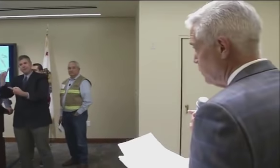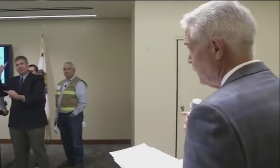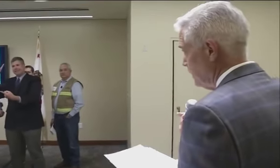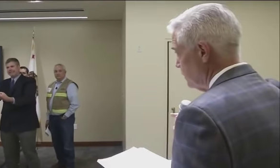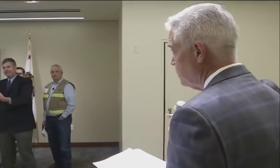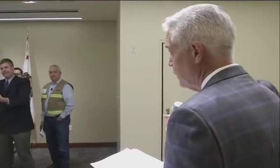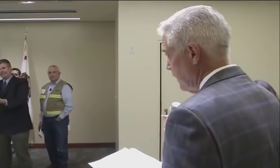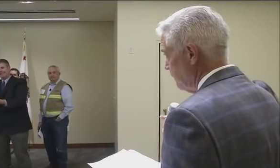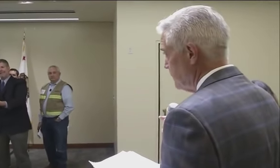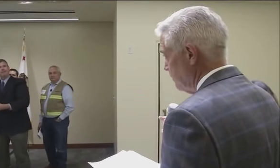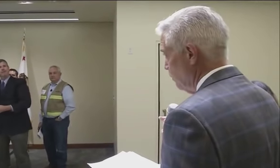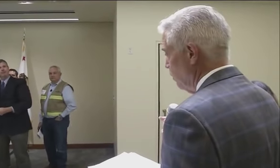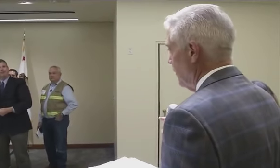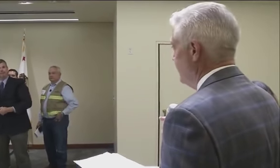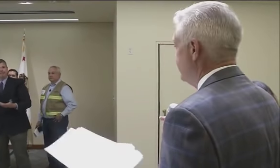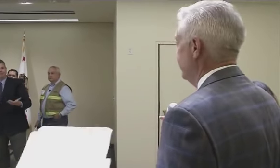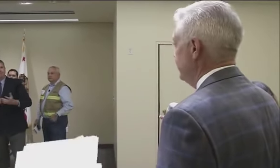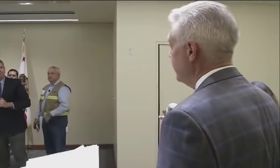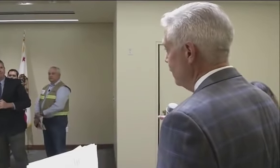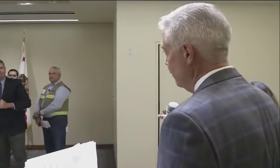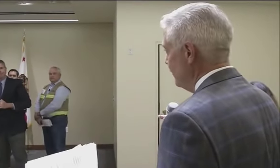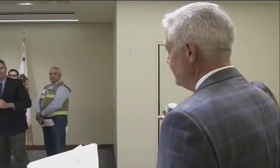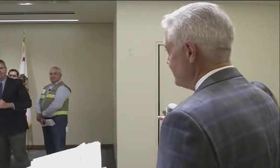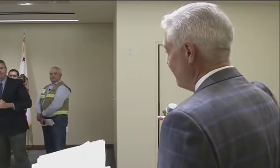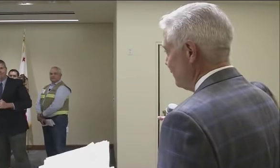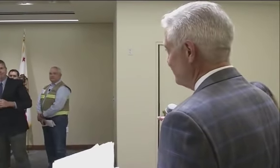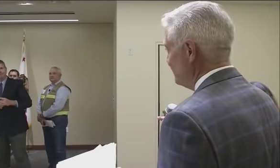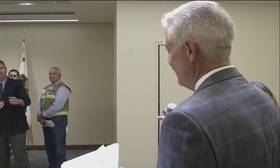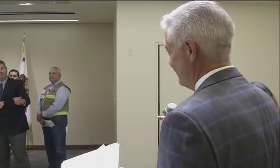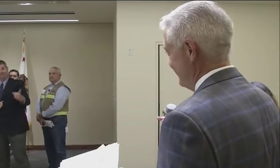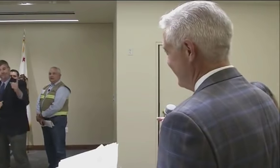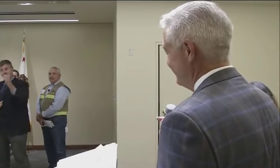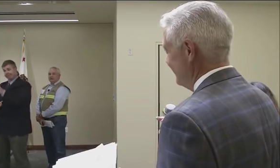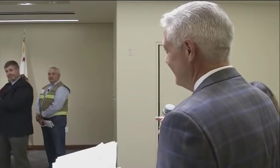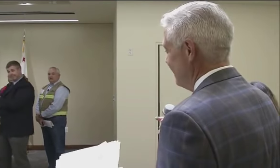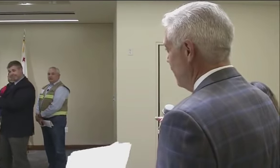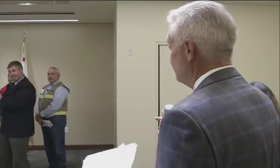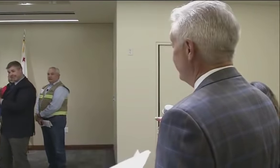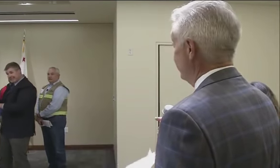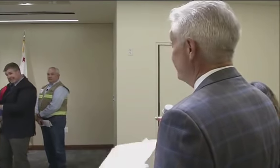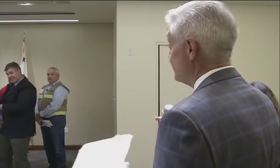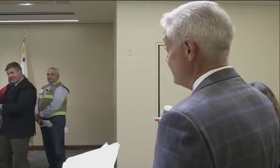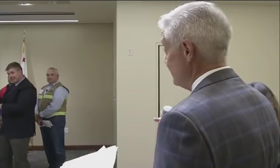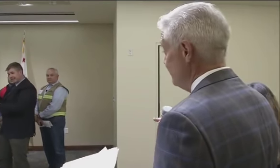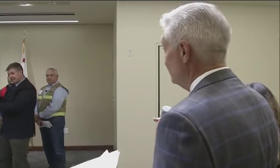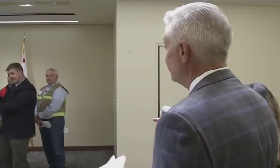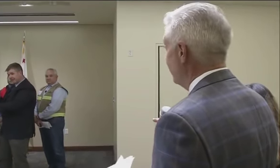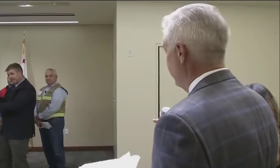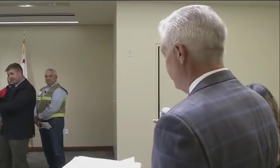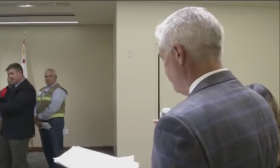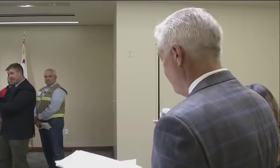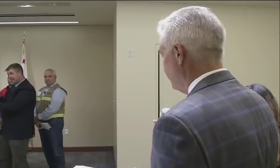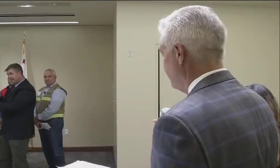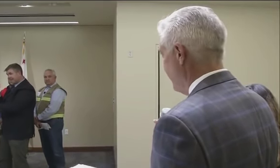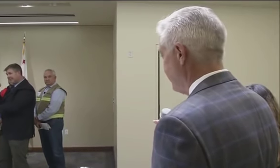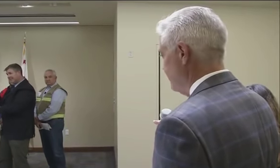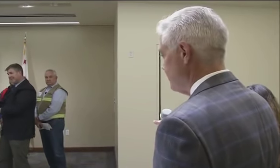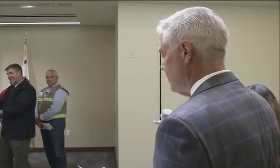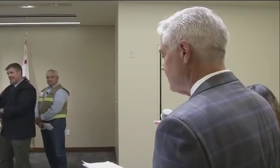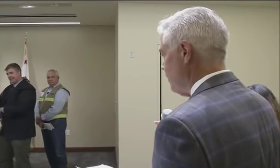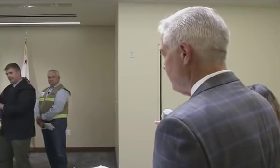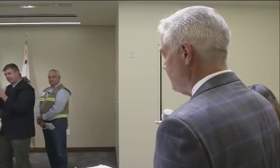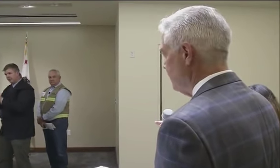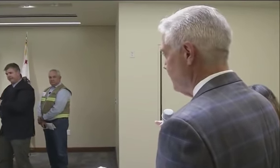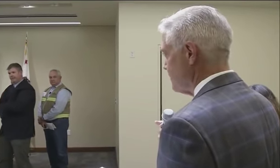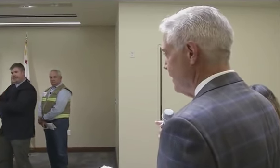but could we have done more? I mean, San Diego started in 2007, upgrading their system, doing their targeted blackouts